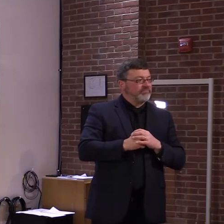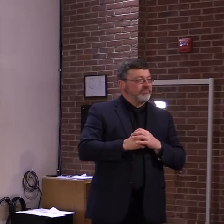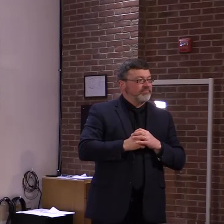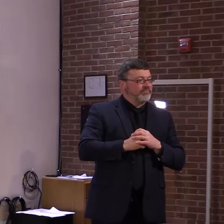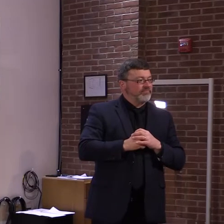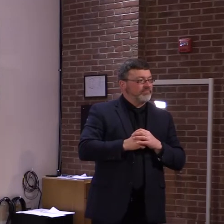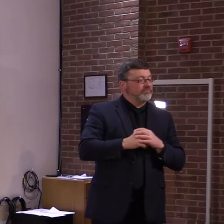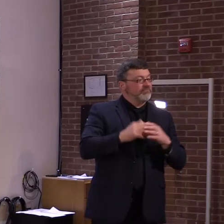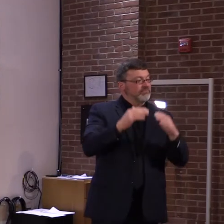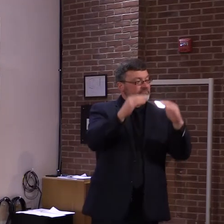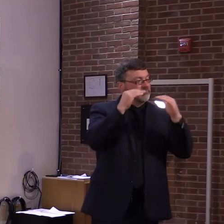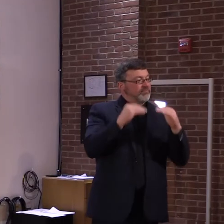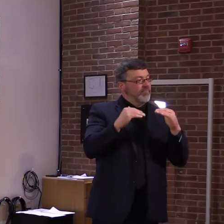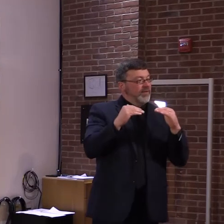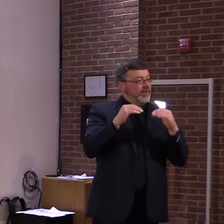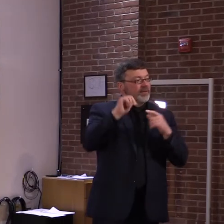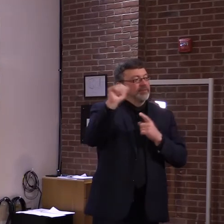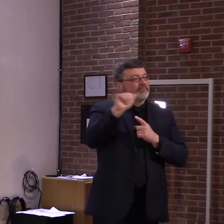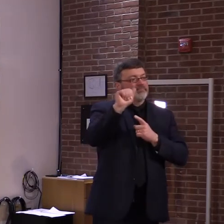Wilson, AP.